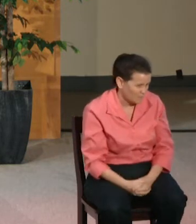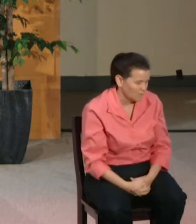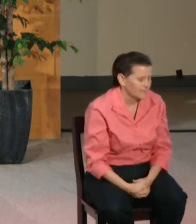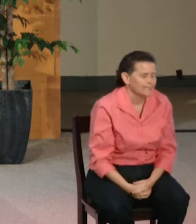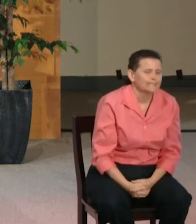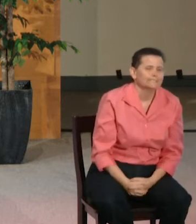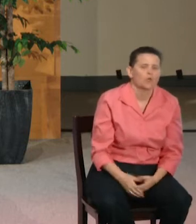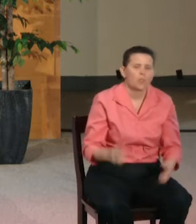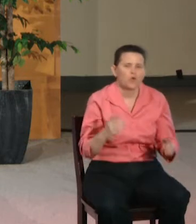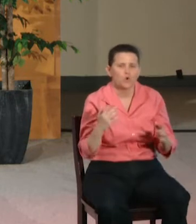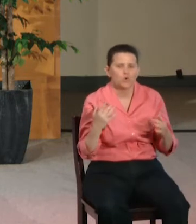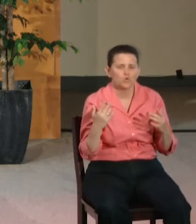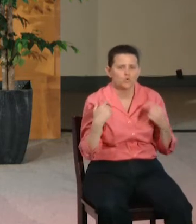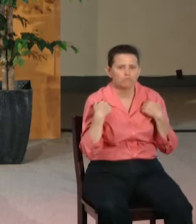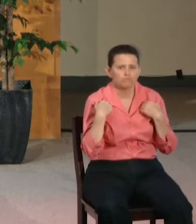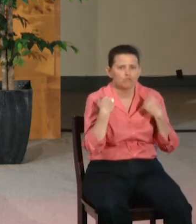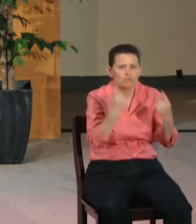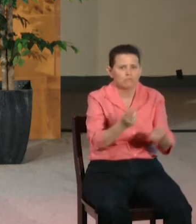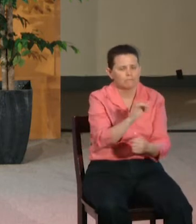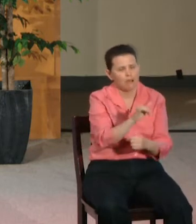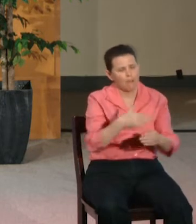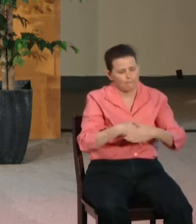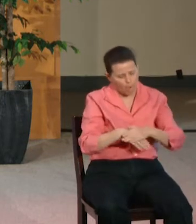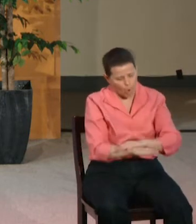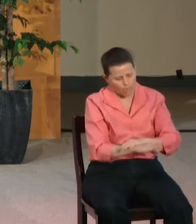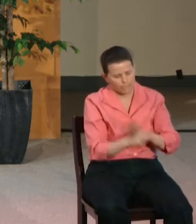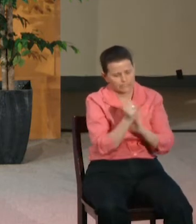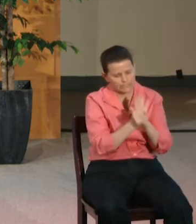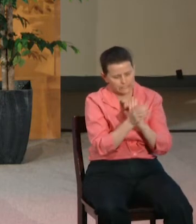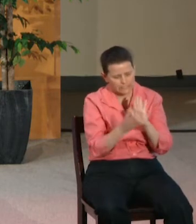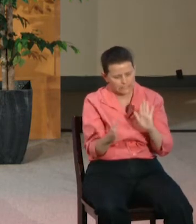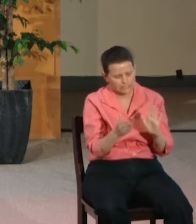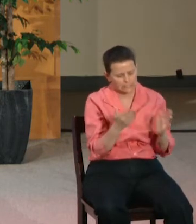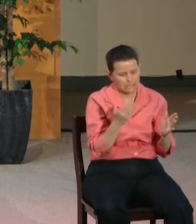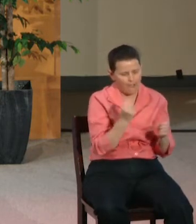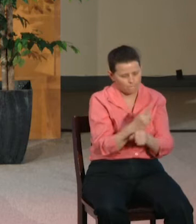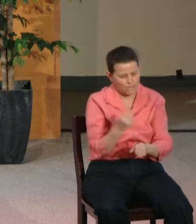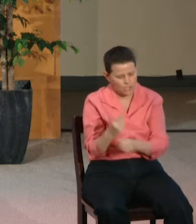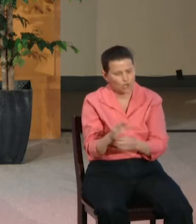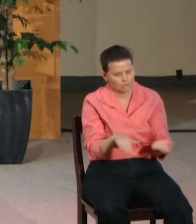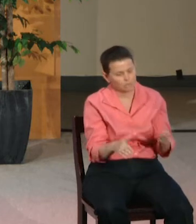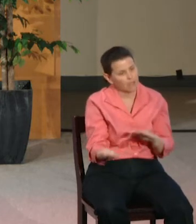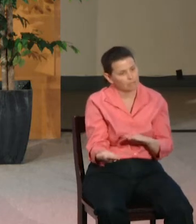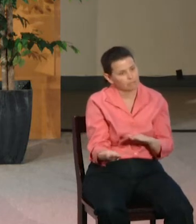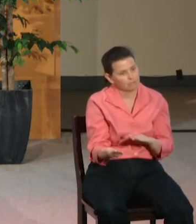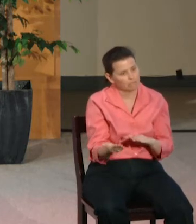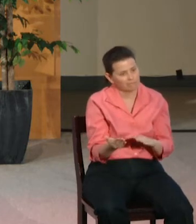birthing season, there are casualties. Every single year. This year will be no